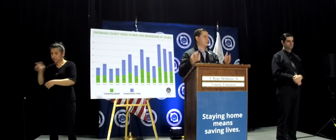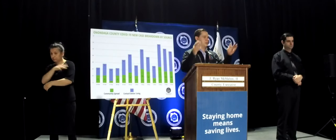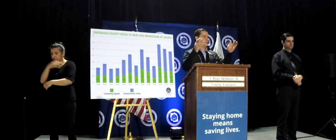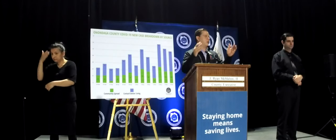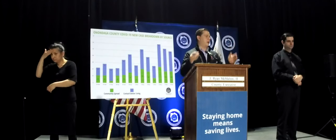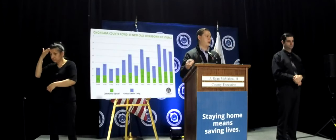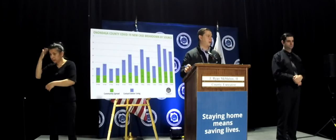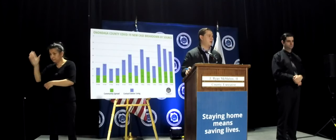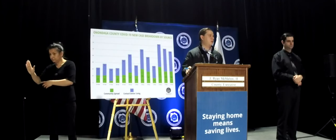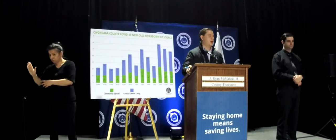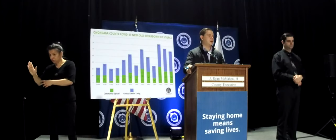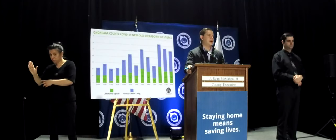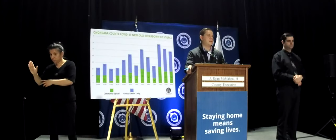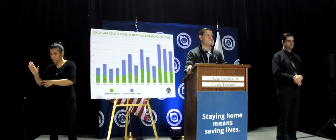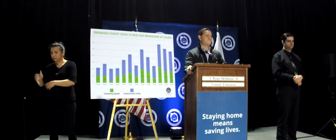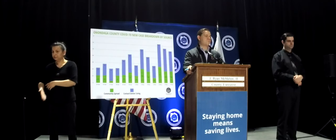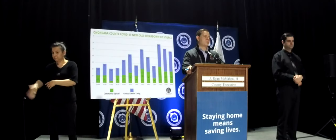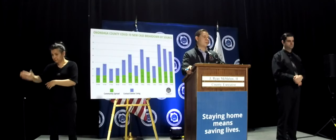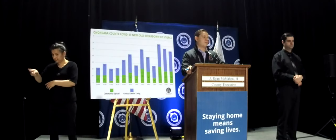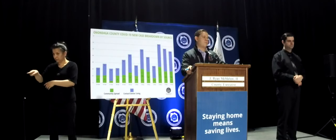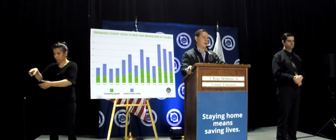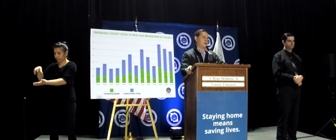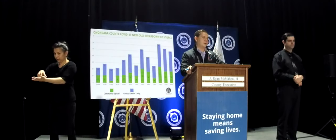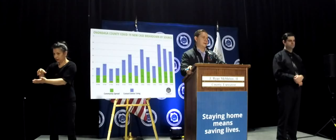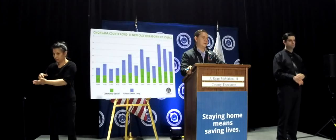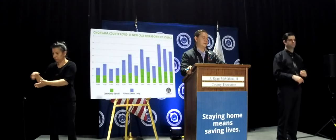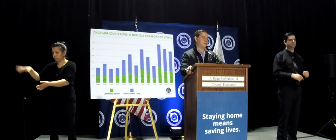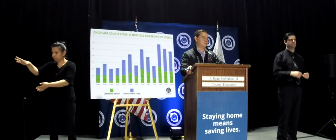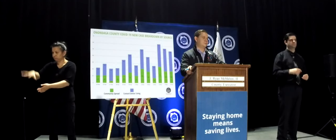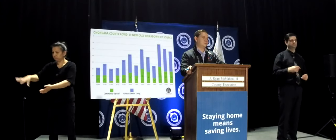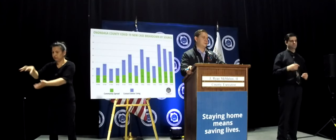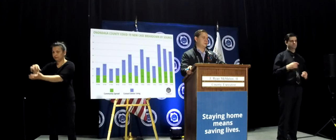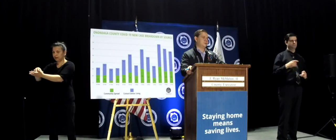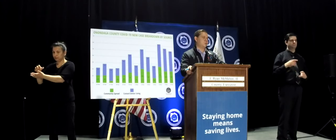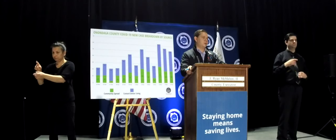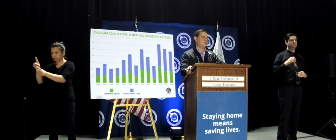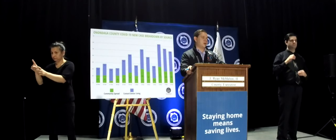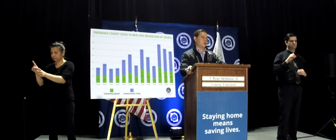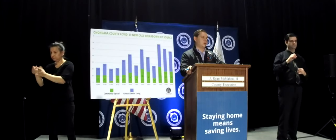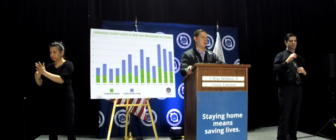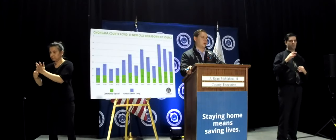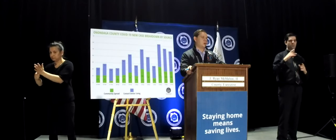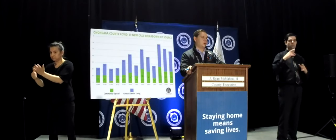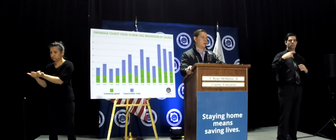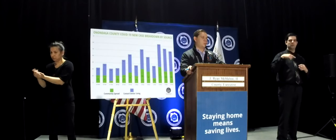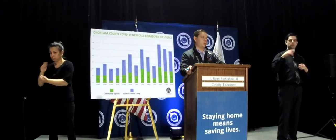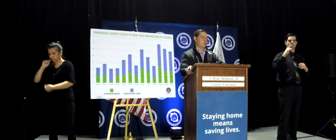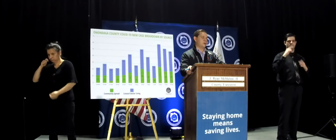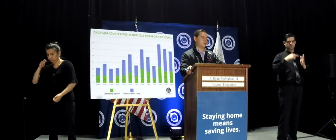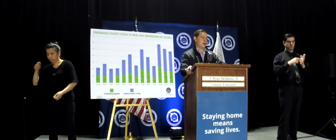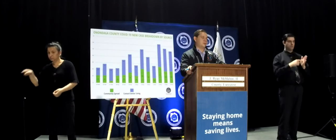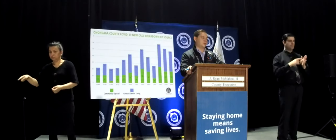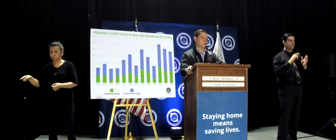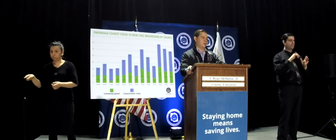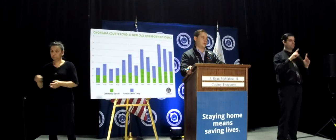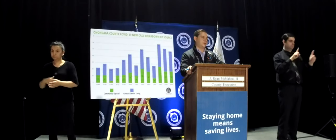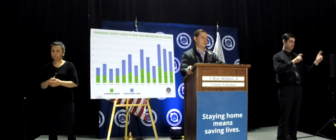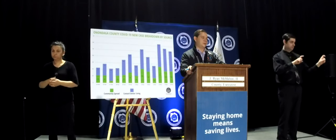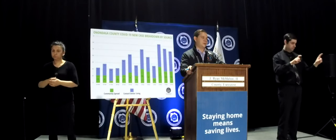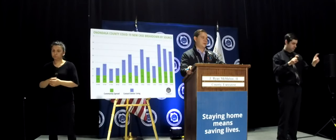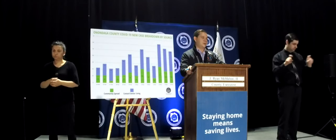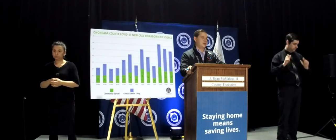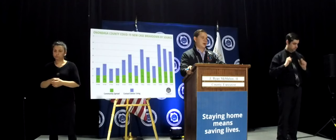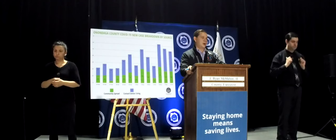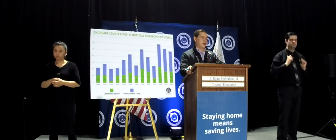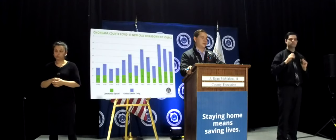proactive testing. Let's go there, right? But we've done a pretty good job controlling